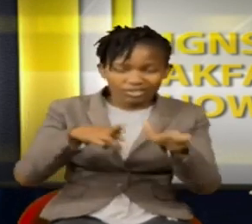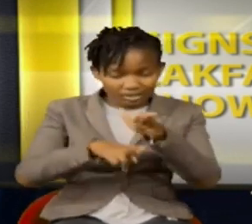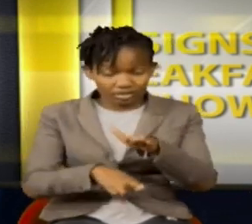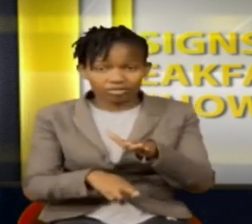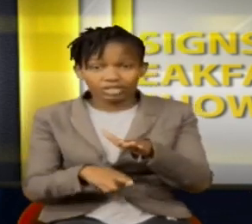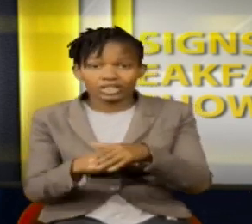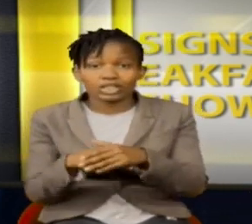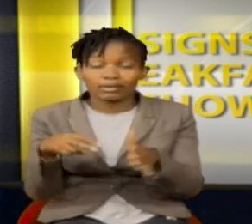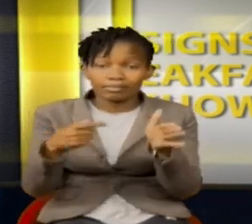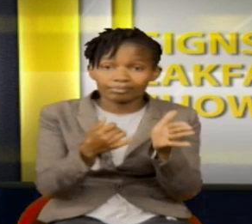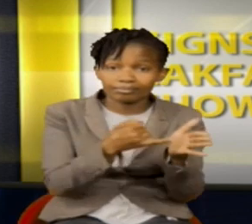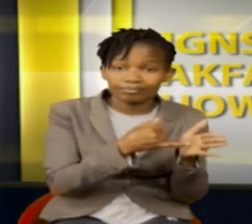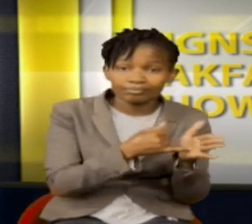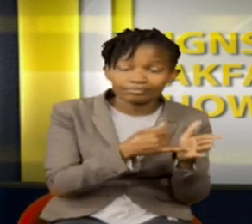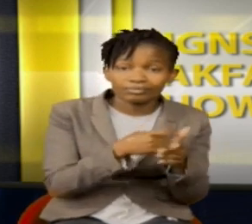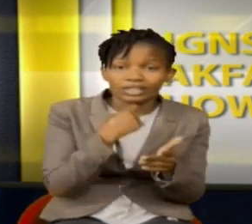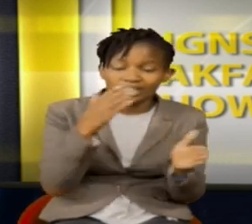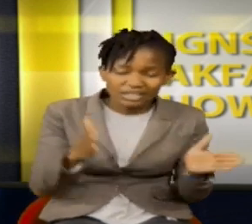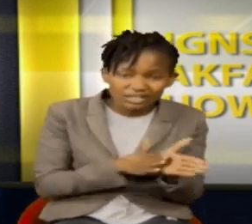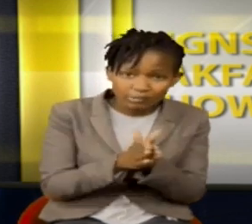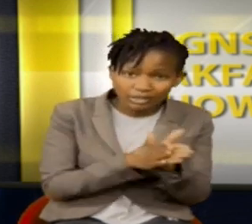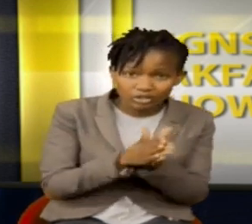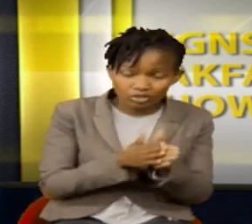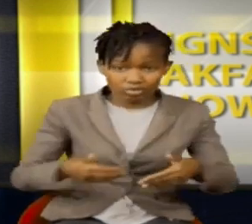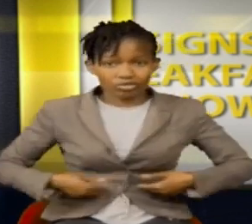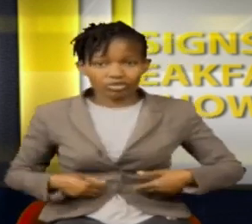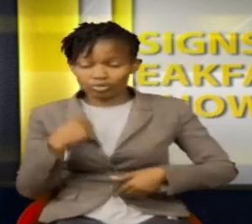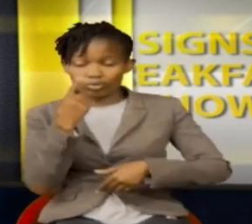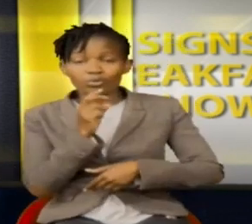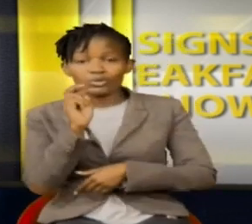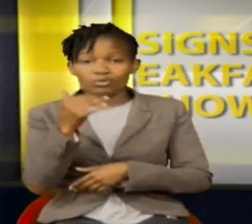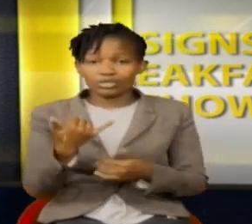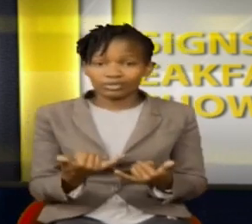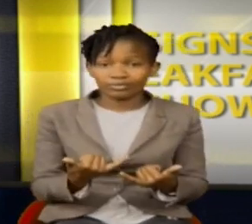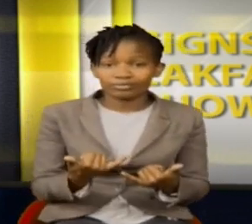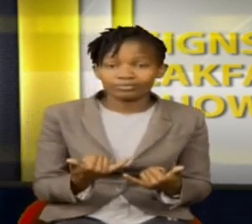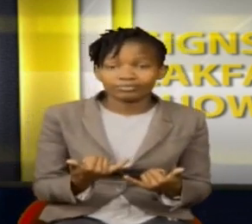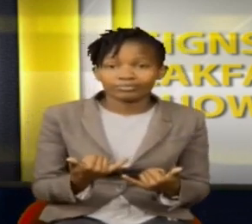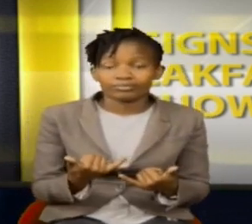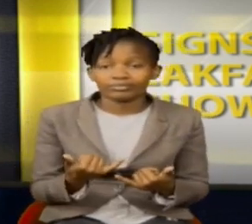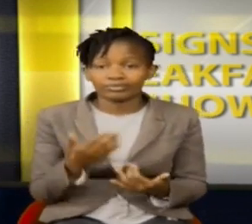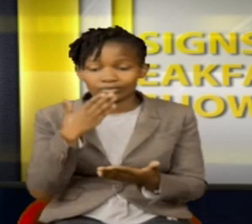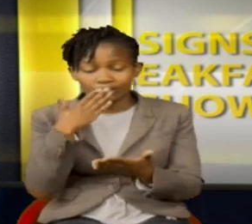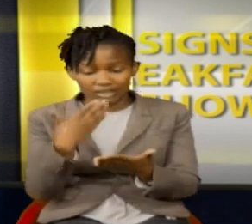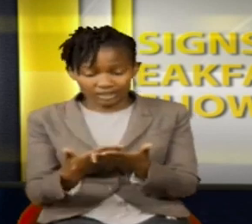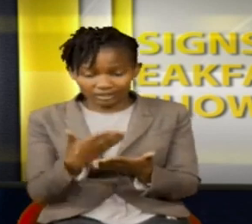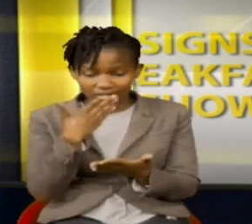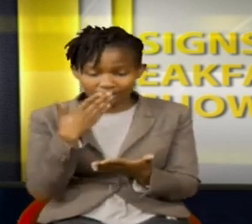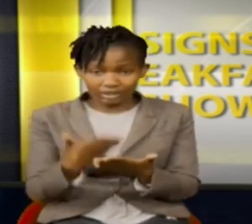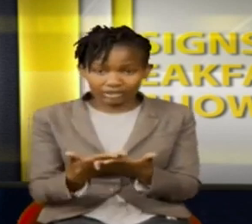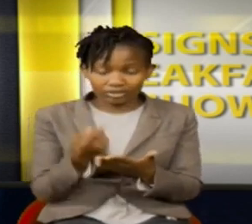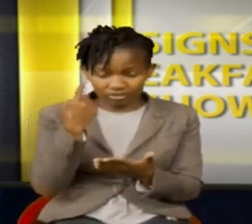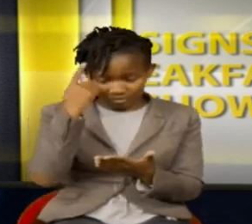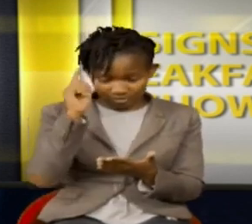the Punguza initiative. Mm-hmm. Offer an inspiration to this young guy who's watching right now. You're first and foremost, man. Thank you so much